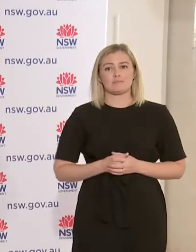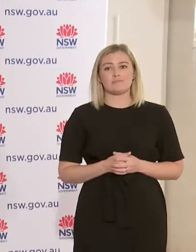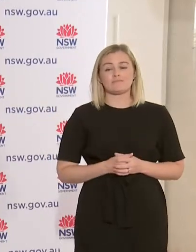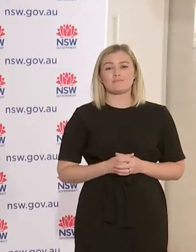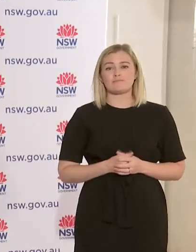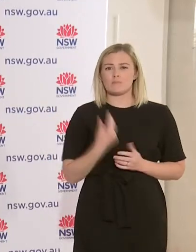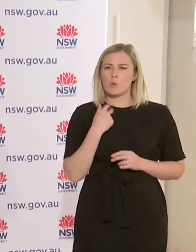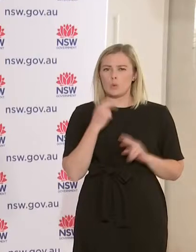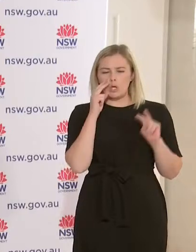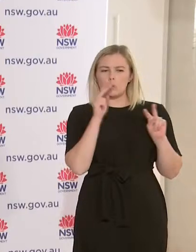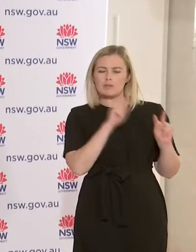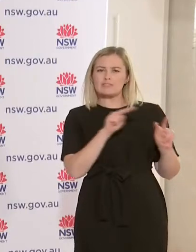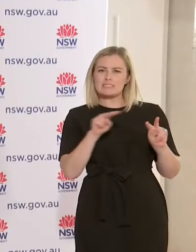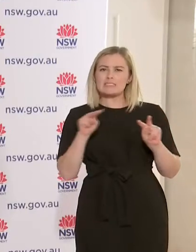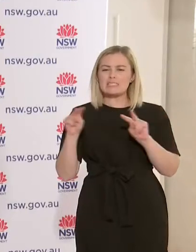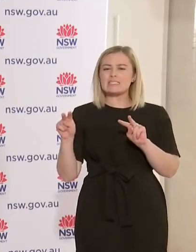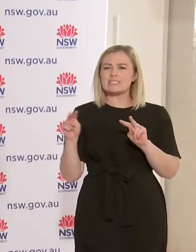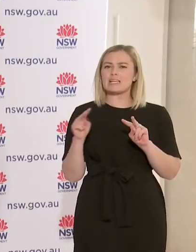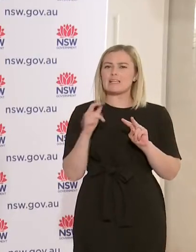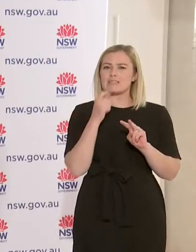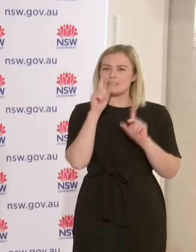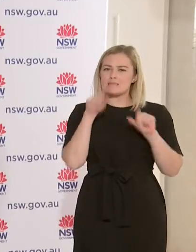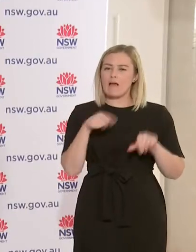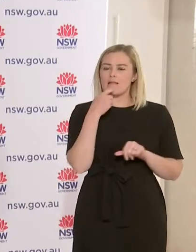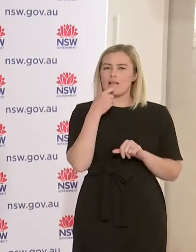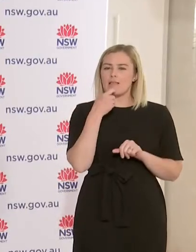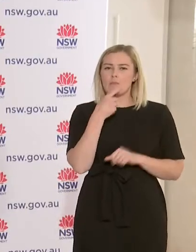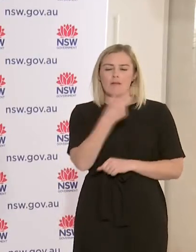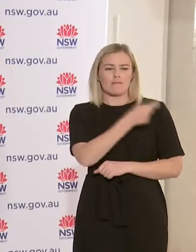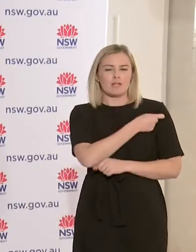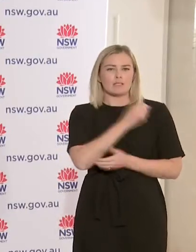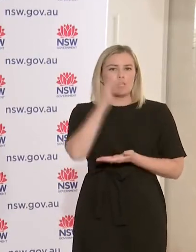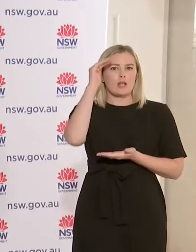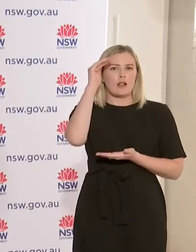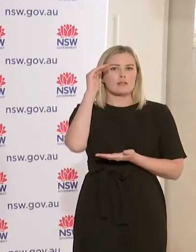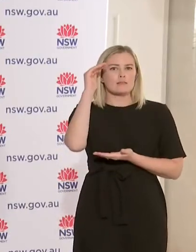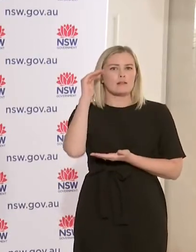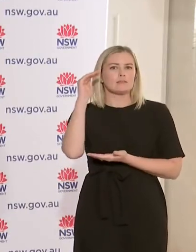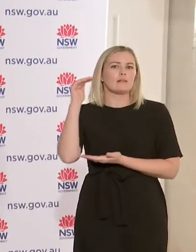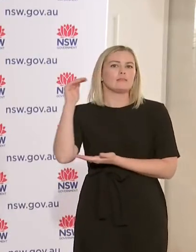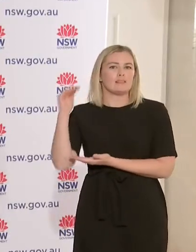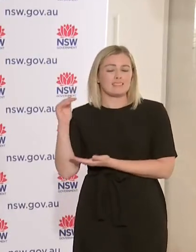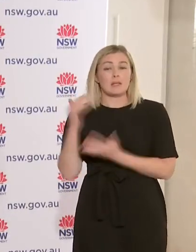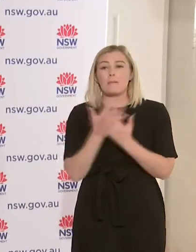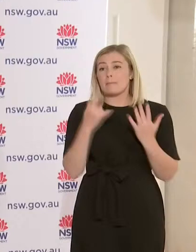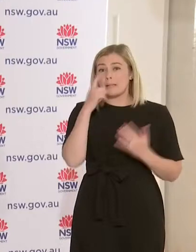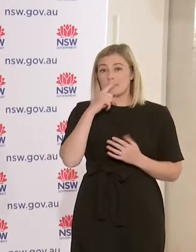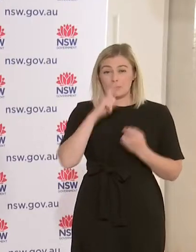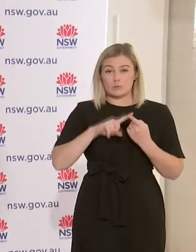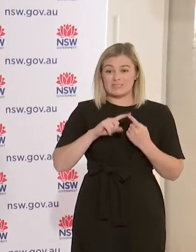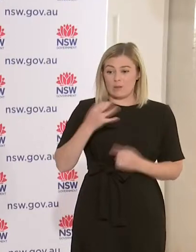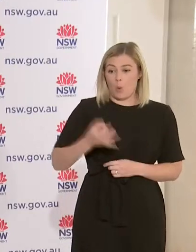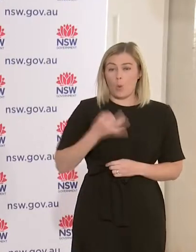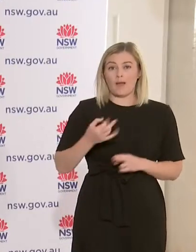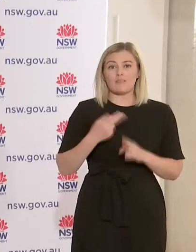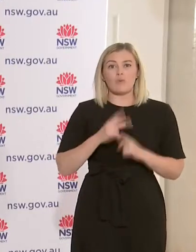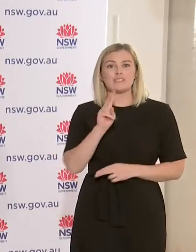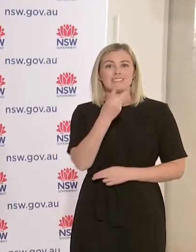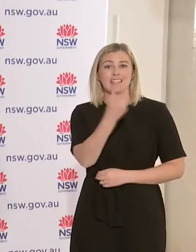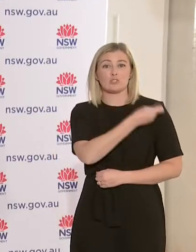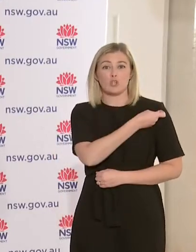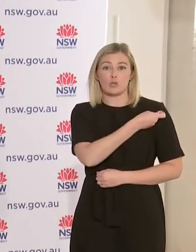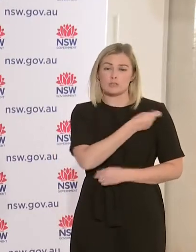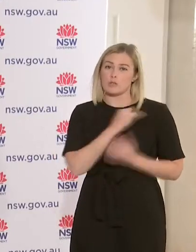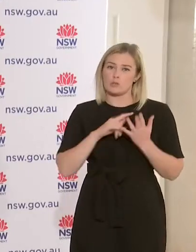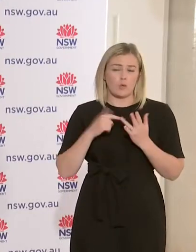rate of vaccination. It's partly due to supply and partly due to people waiting for their second dose. And of course, for us, we have a sense of urgency